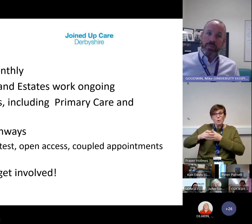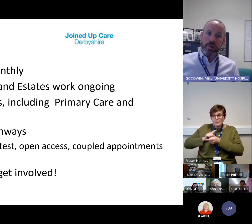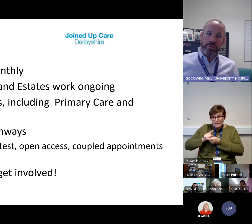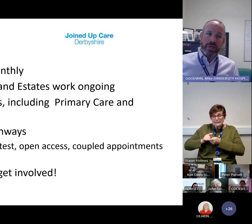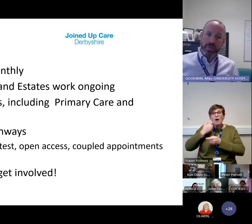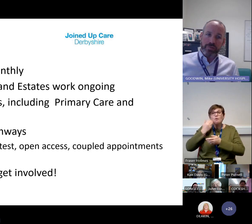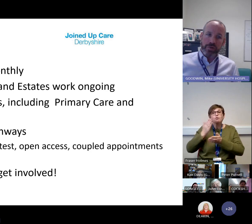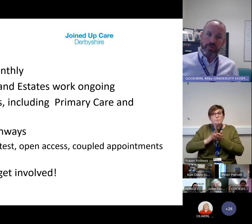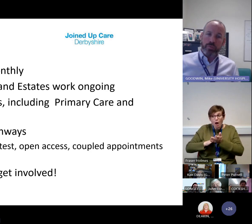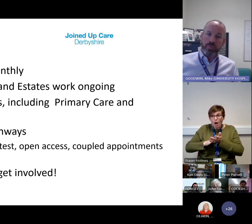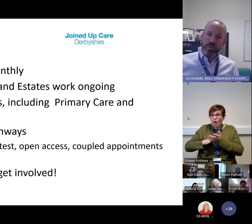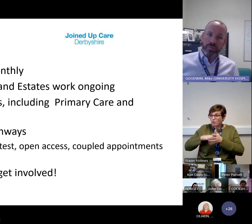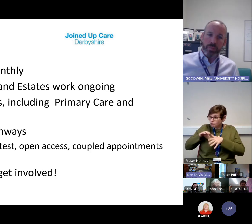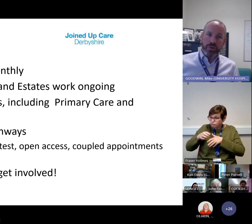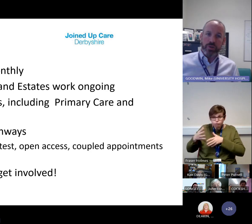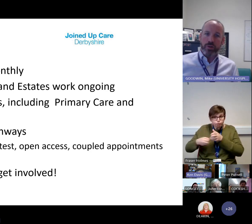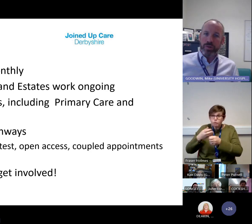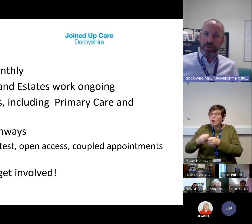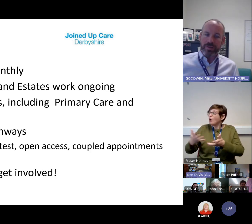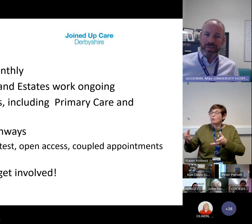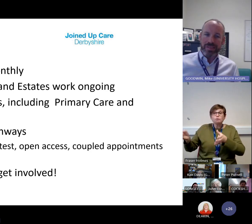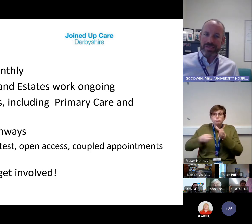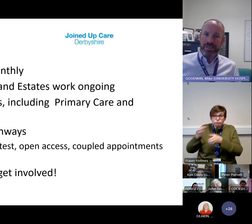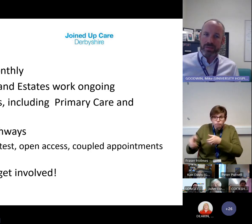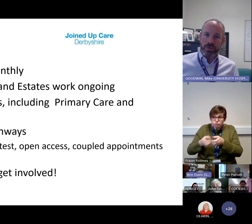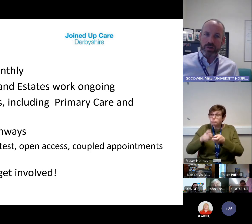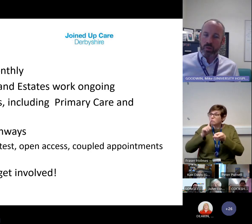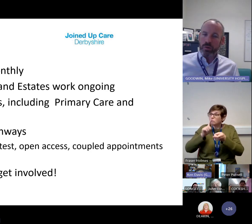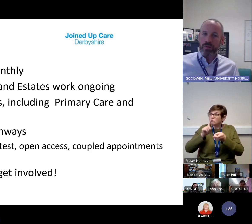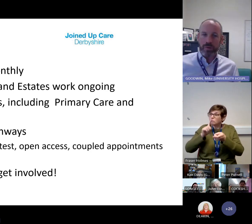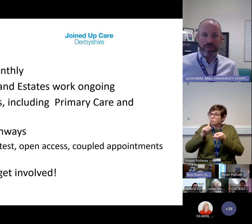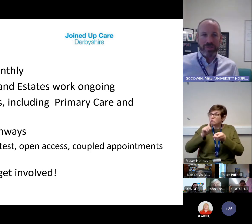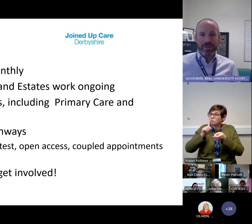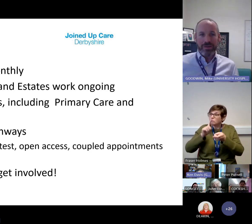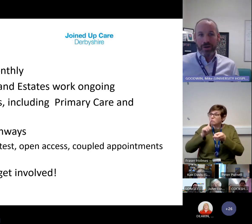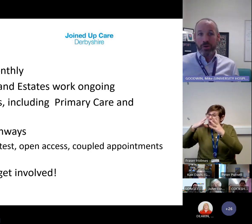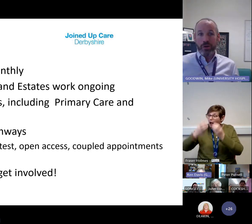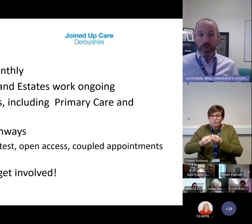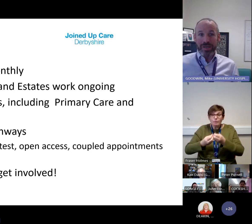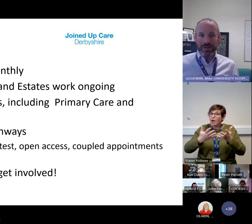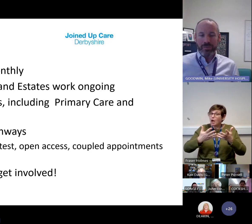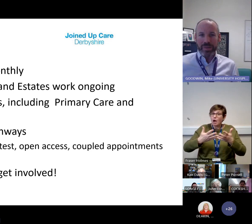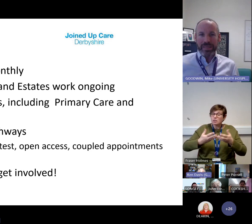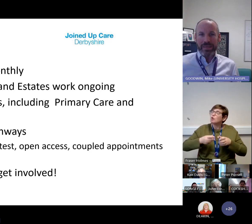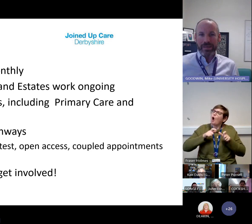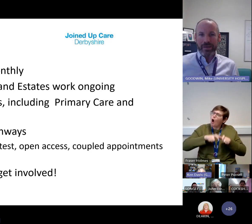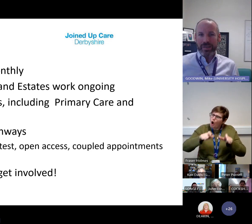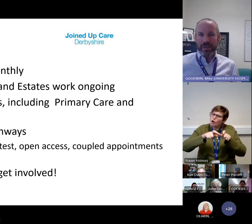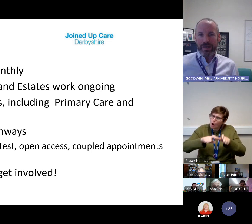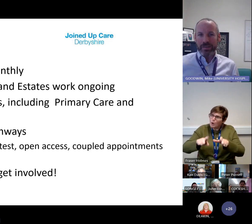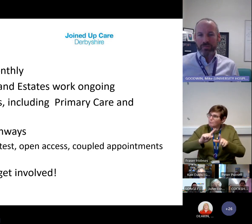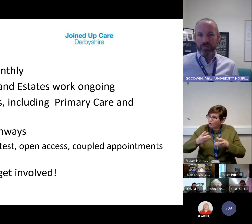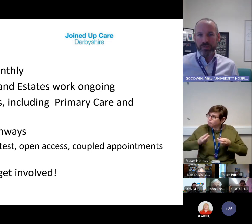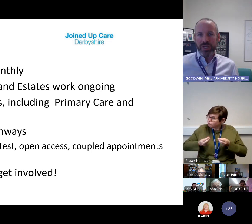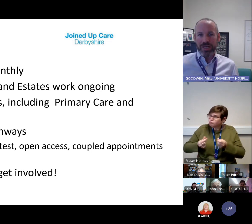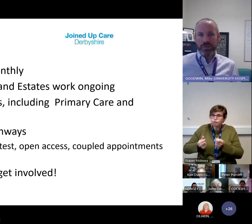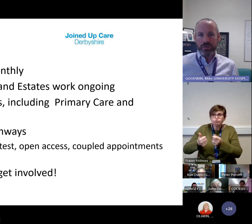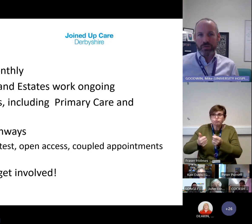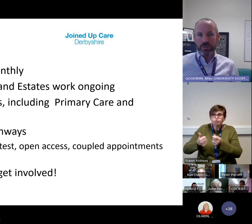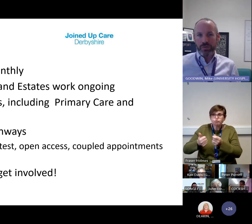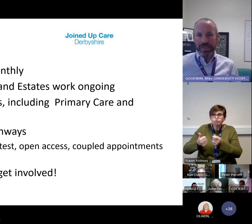really great progress with the recruitment, the procurement, and the estates work, all of which is ongoing, and it will be a